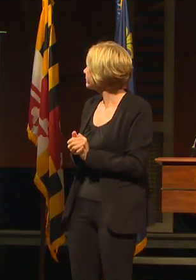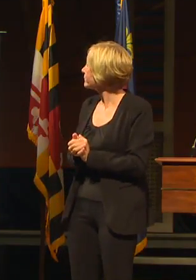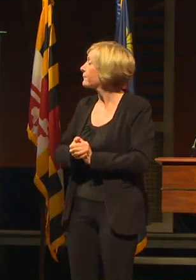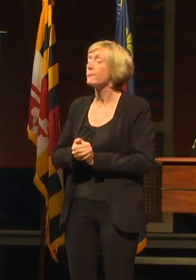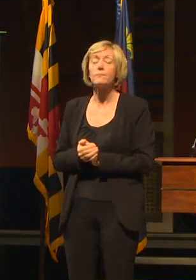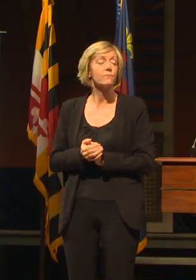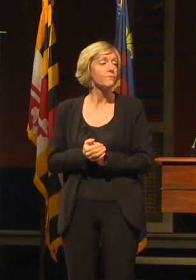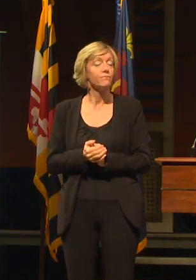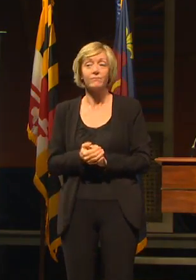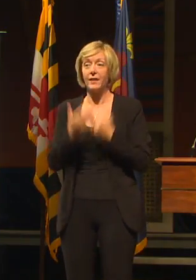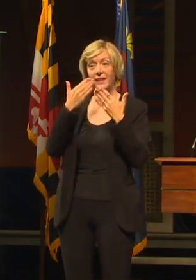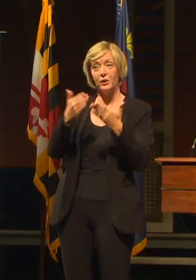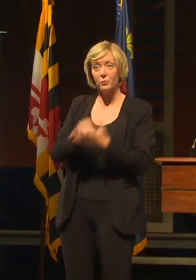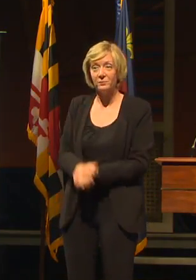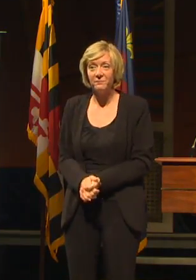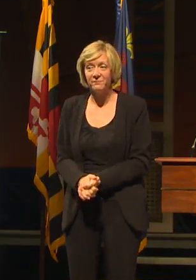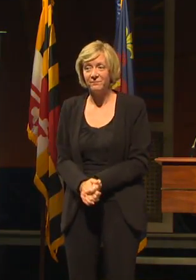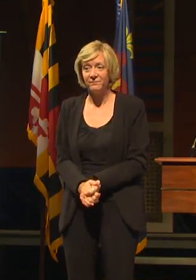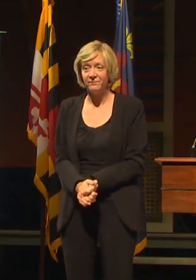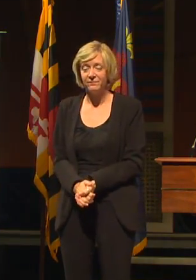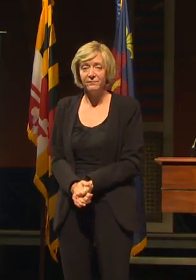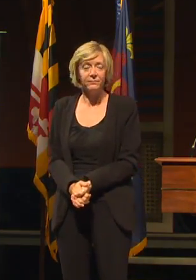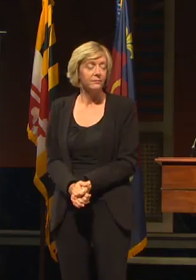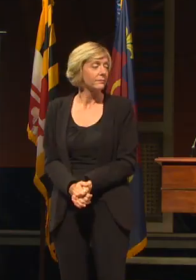So thank you.